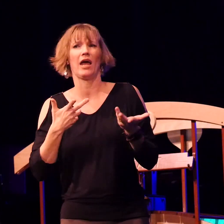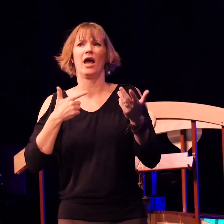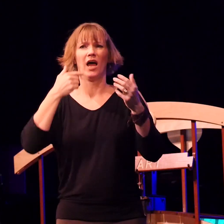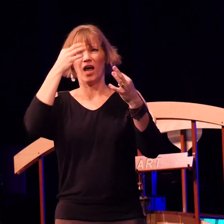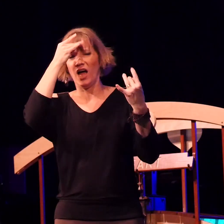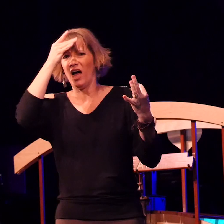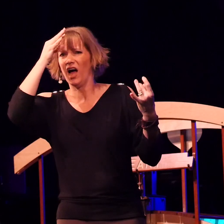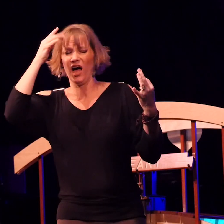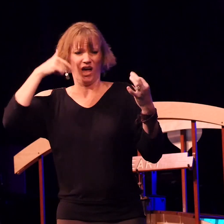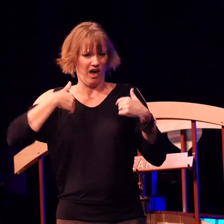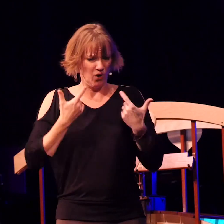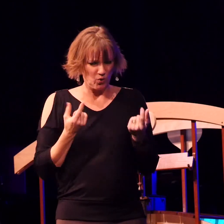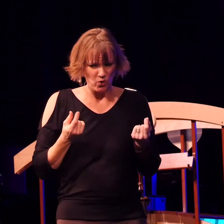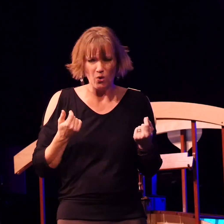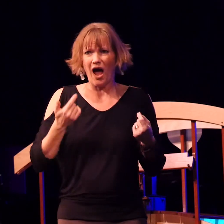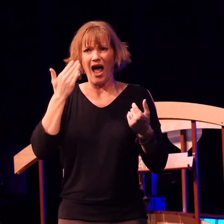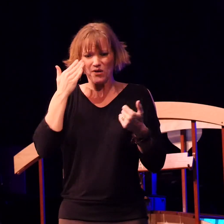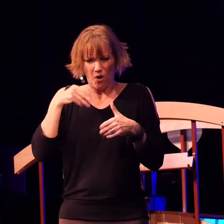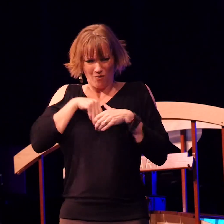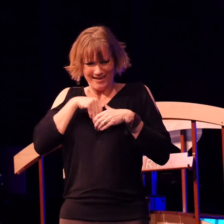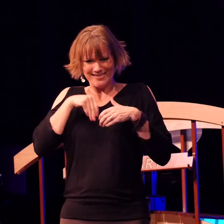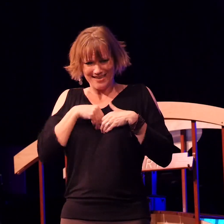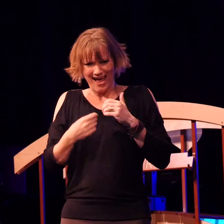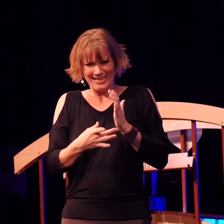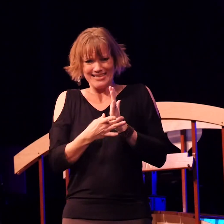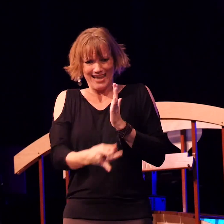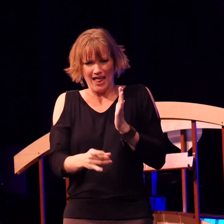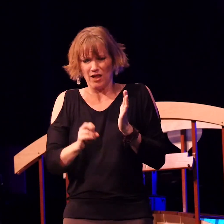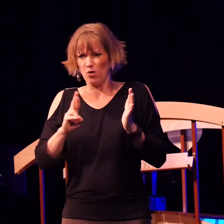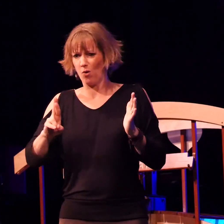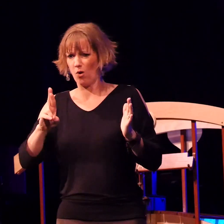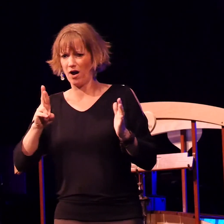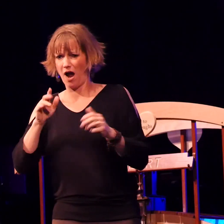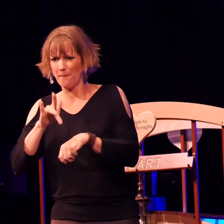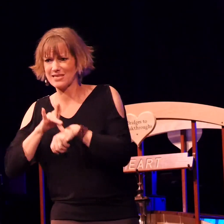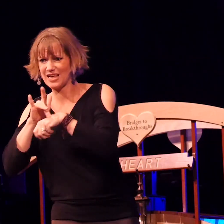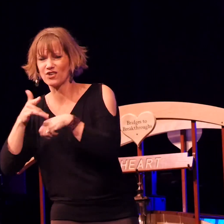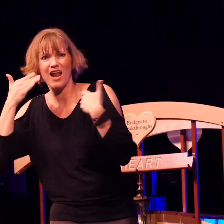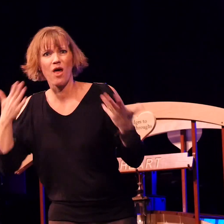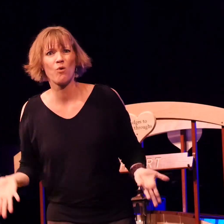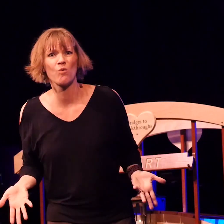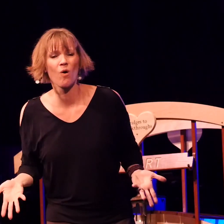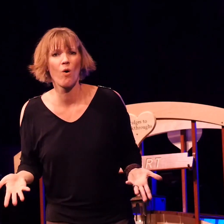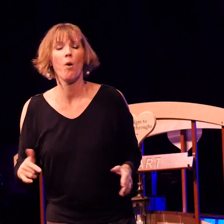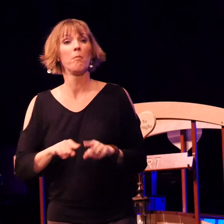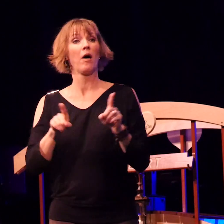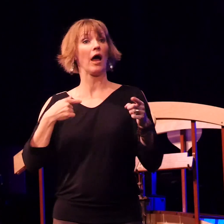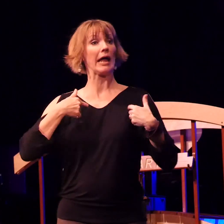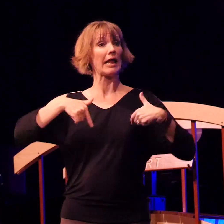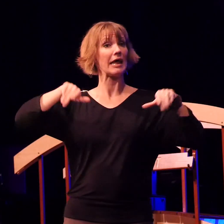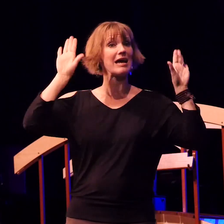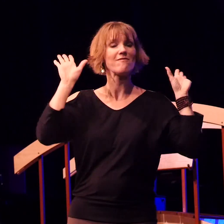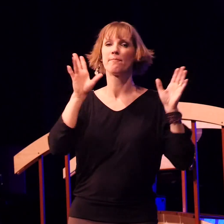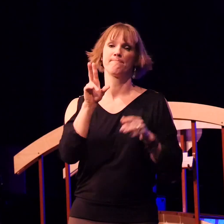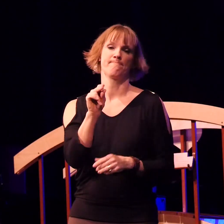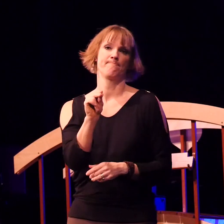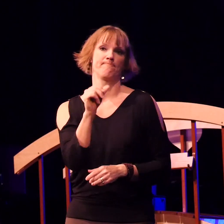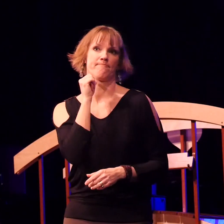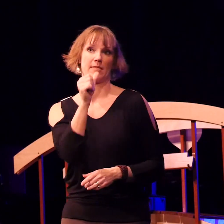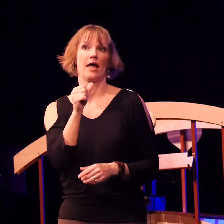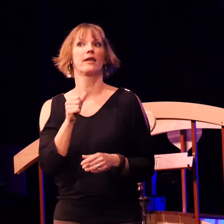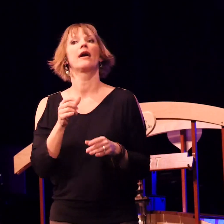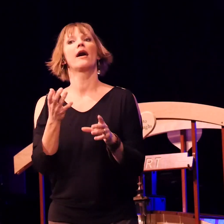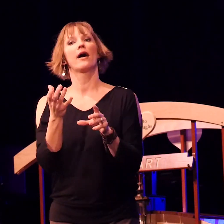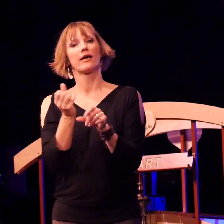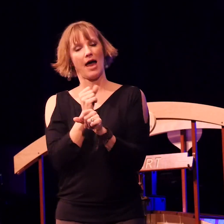inside me struggling to get out was talent or an obsession. But I didn't give in. Well, she got a different